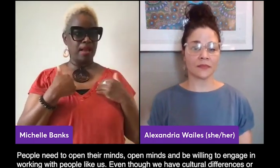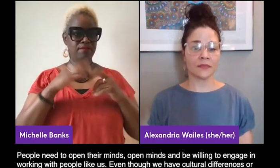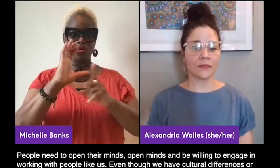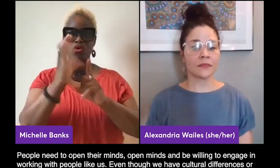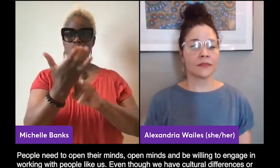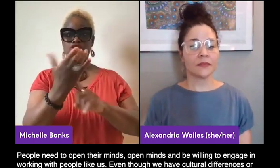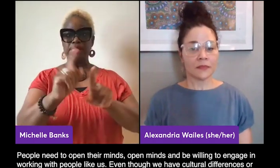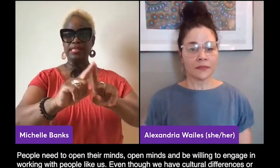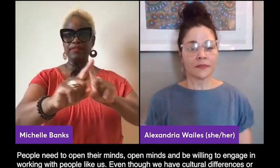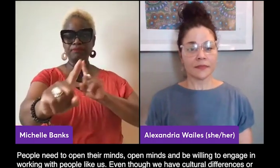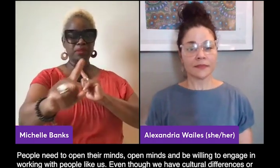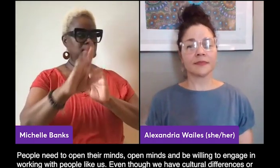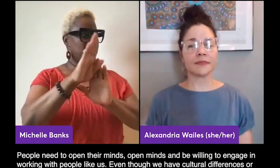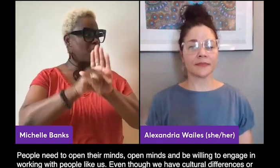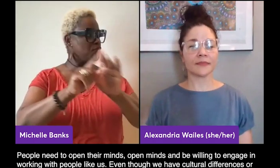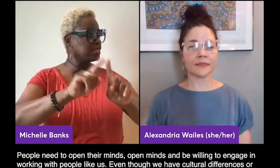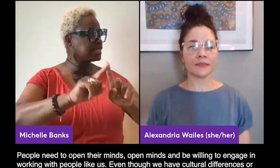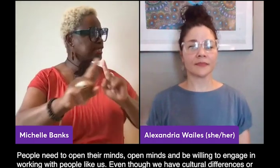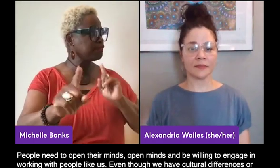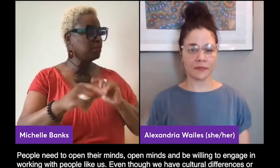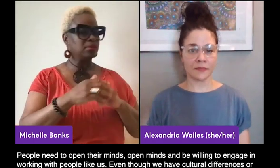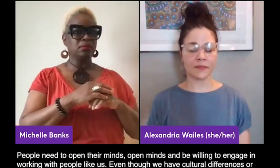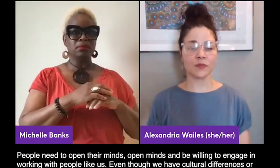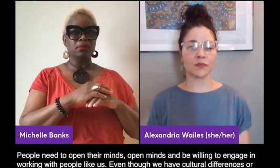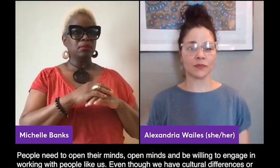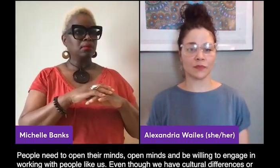or differences of backgrounds,